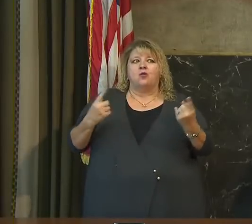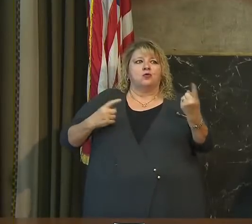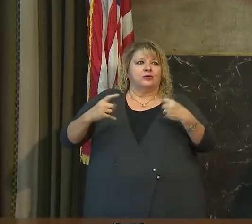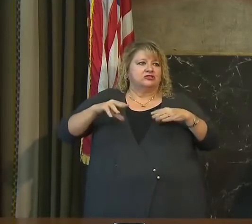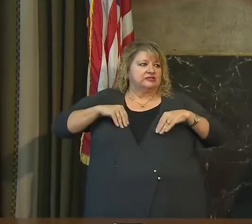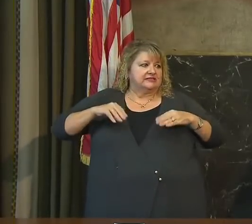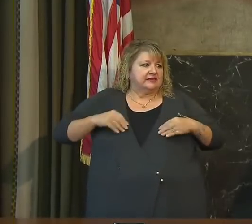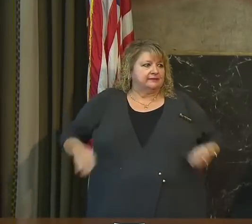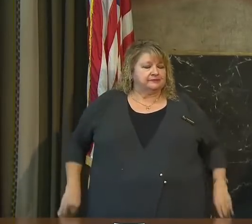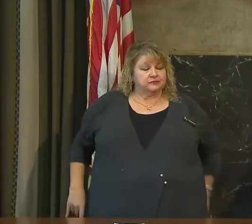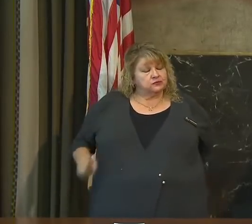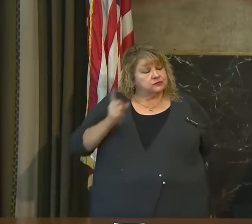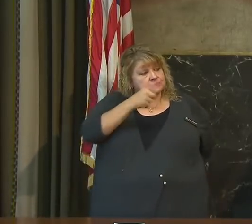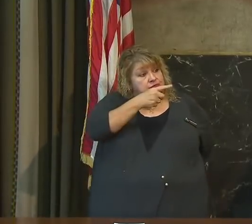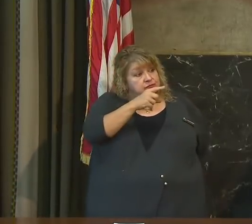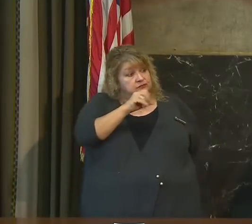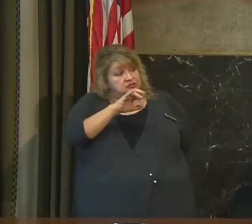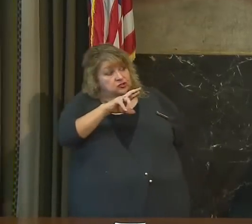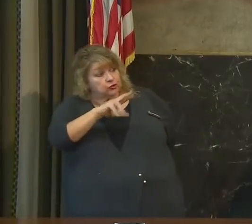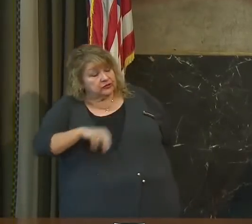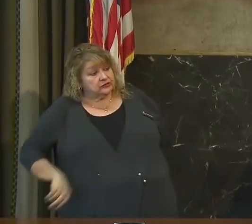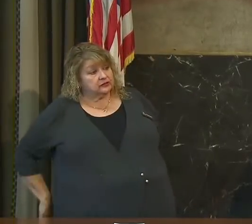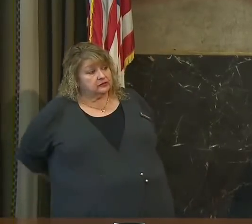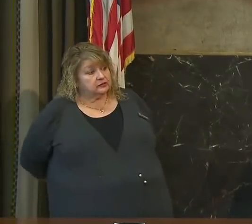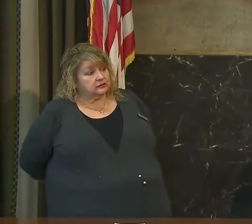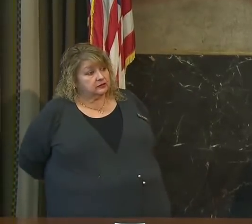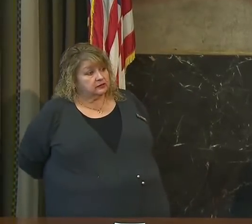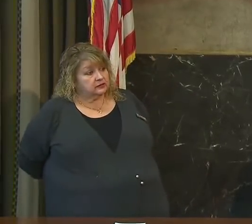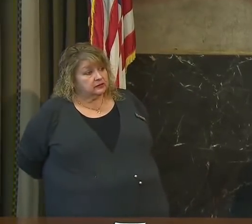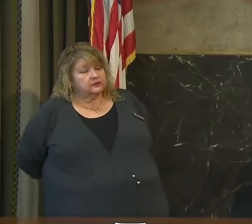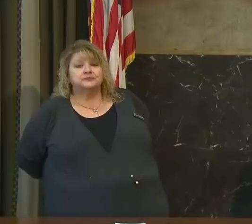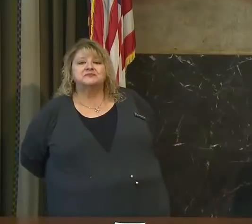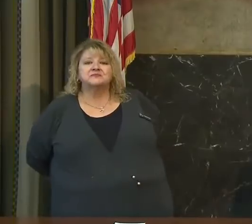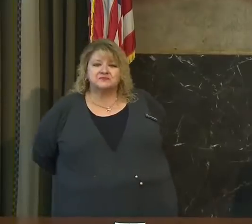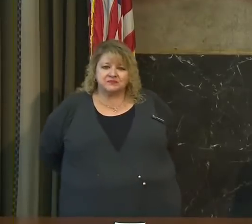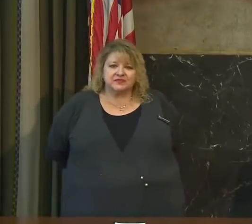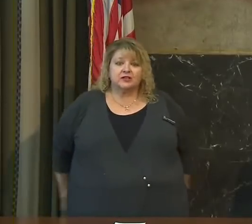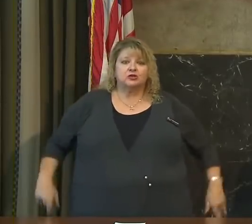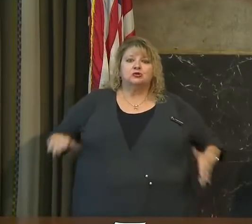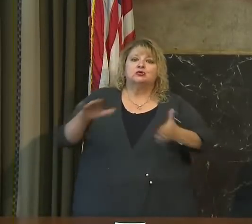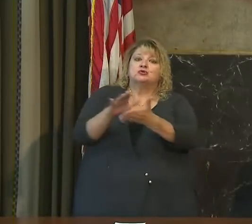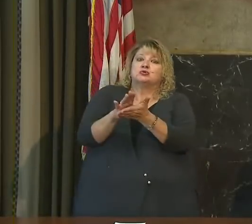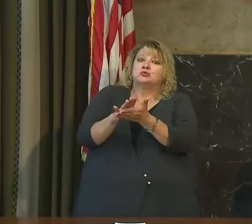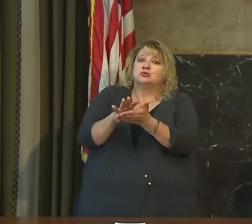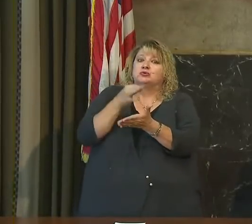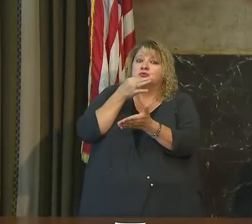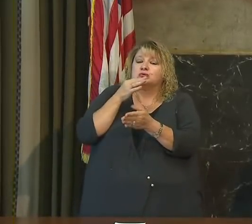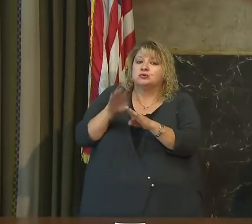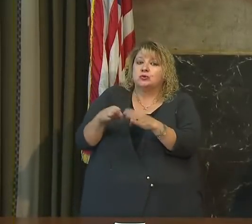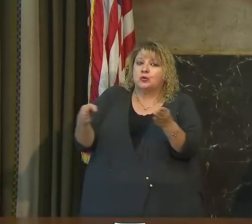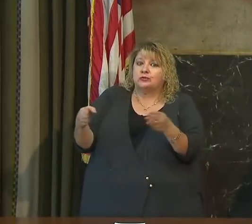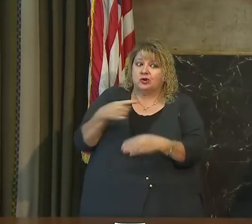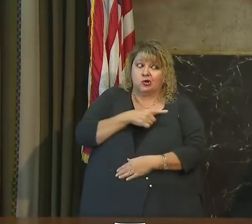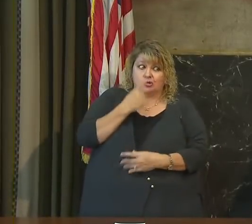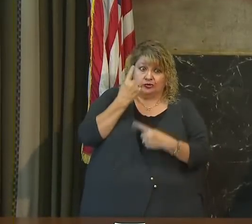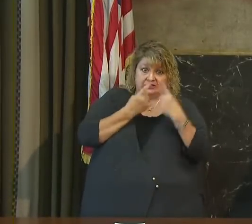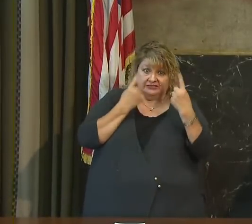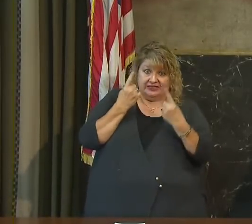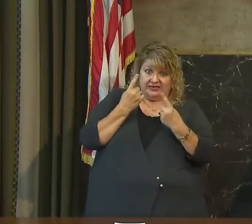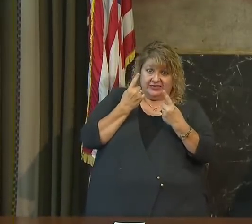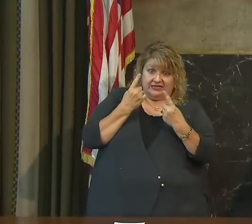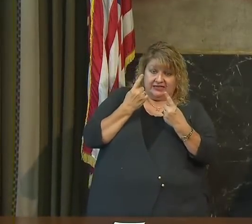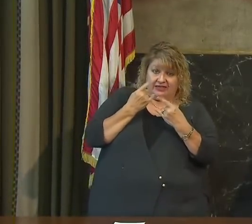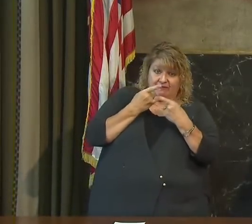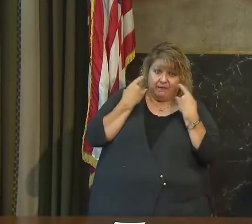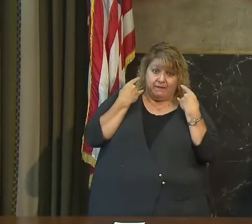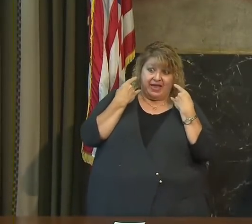questions. Yes, sir. With the schools fixing to reopen, are you considering rescinding your